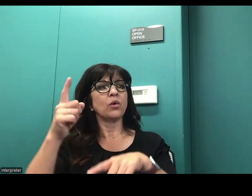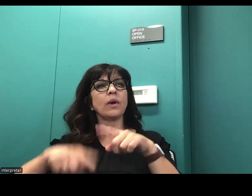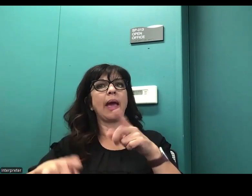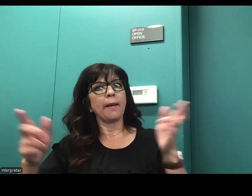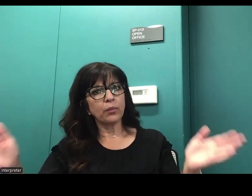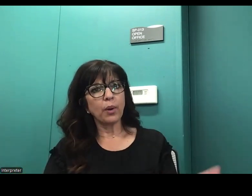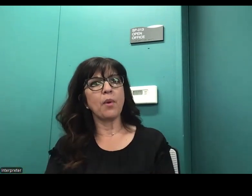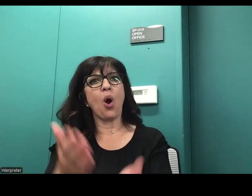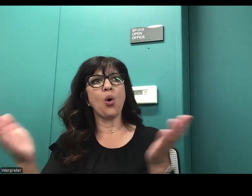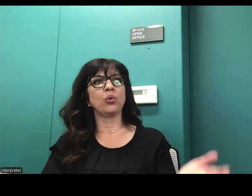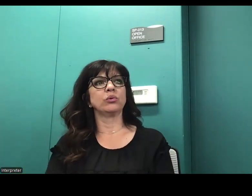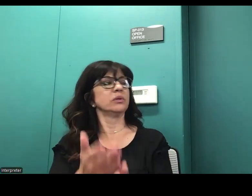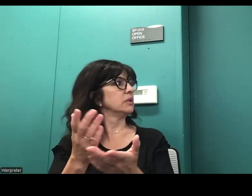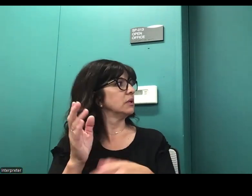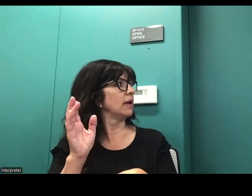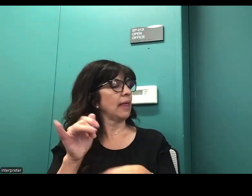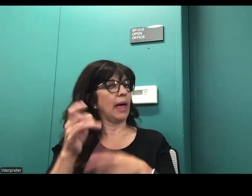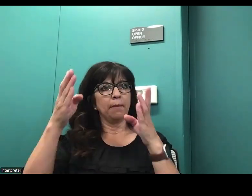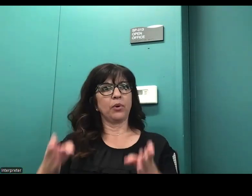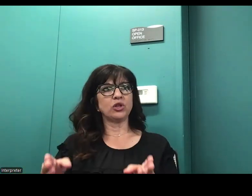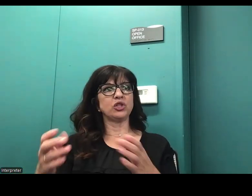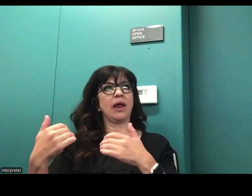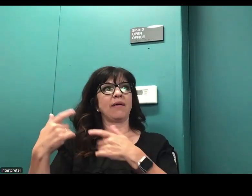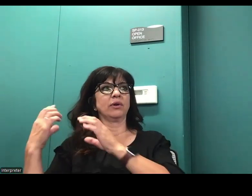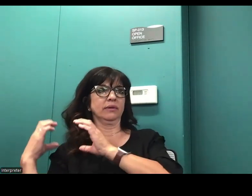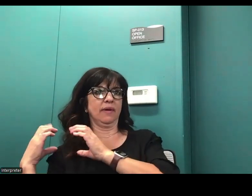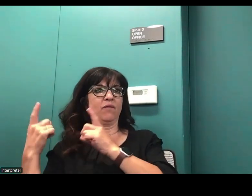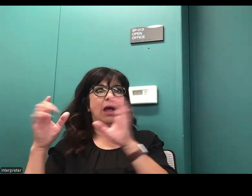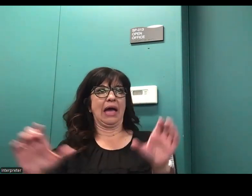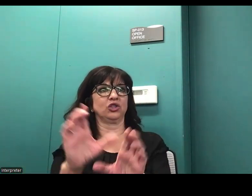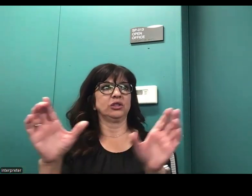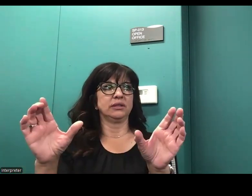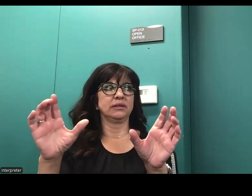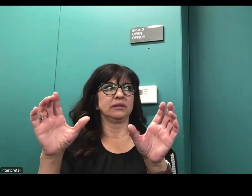promote that an individual should bear responsibility for actions committed in the past,